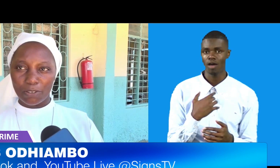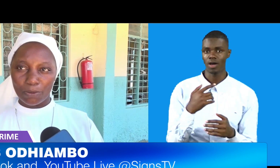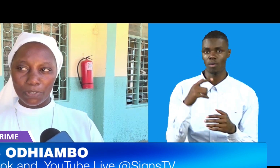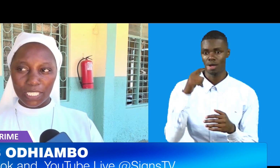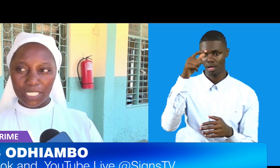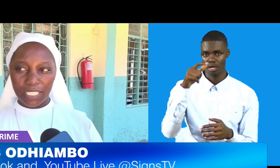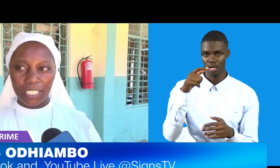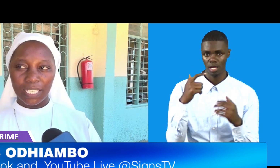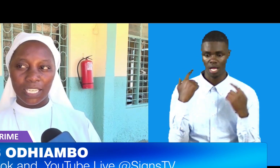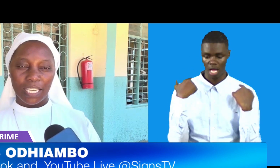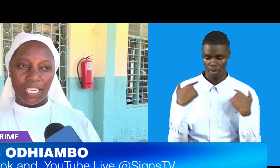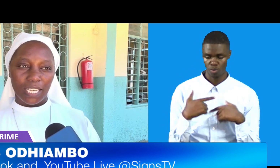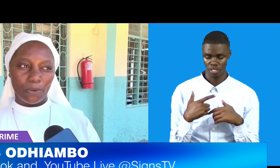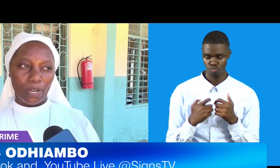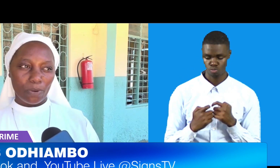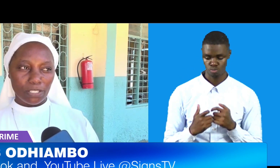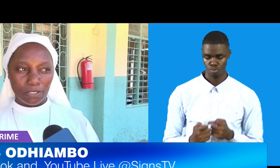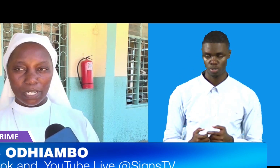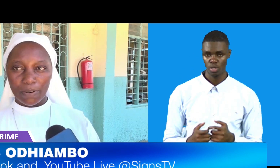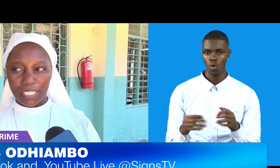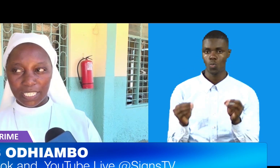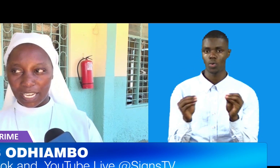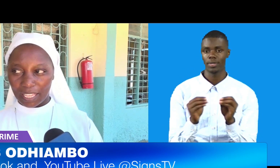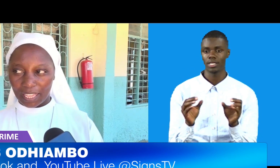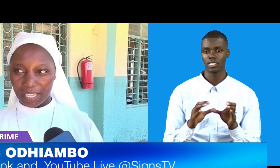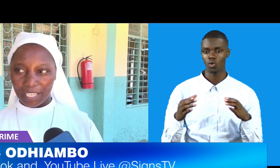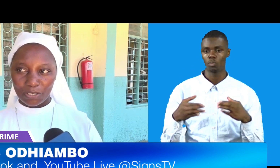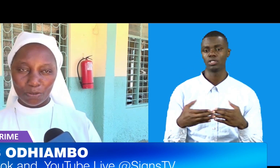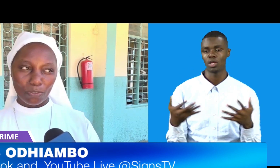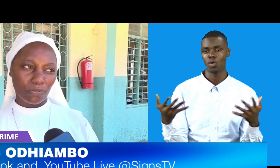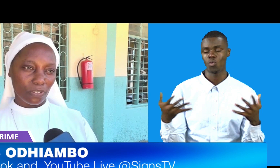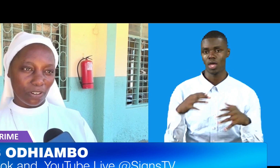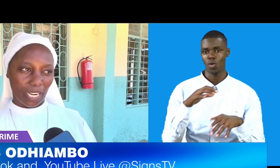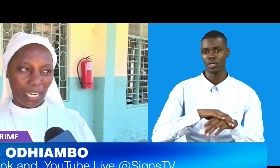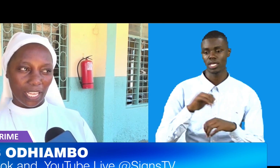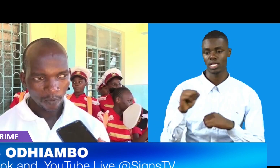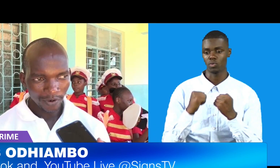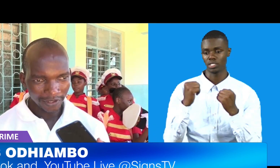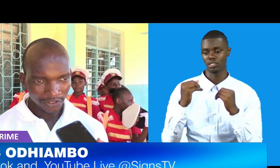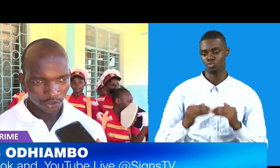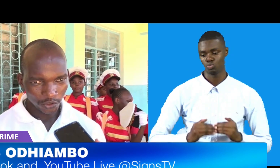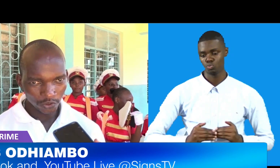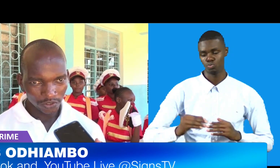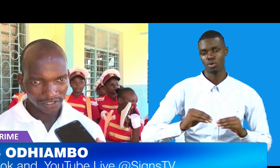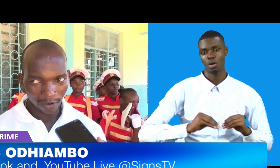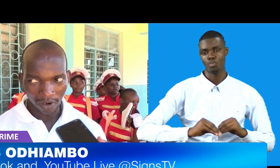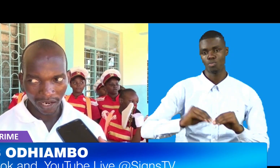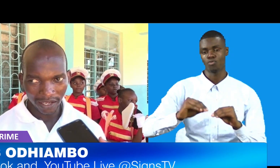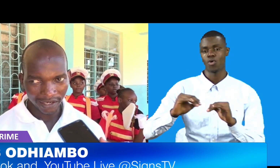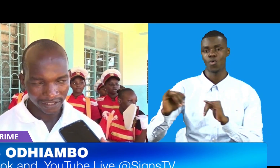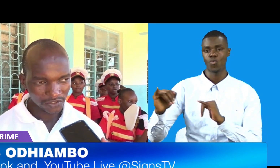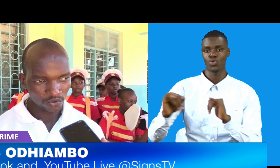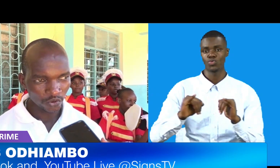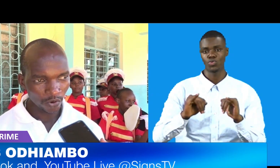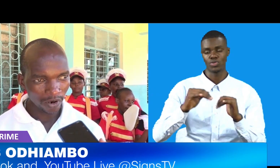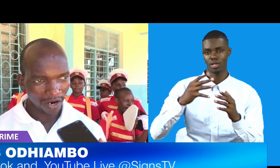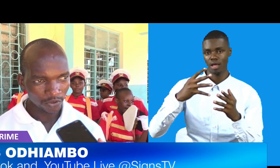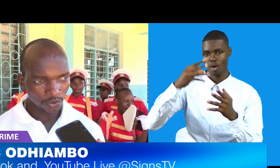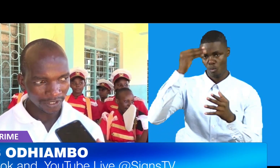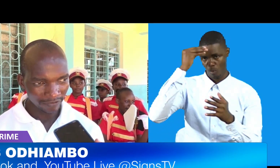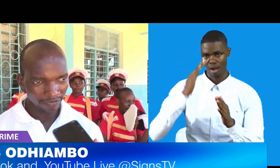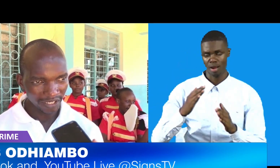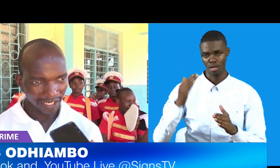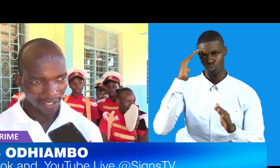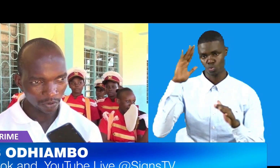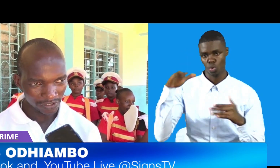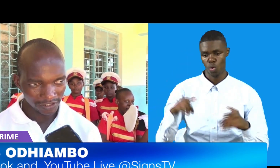we meet as a community, where we draw our strength to move on. We introduce our learners to know how